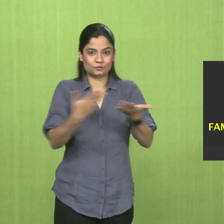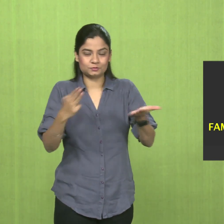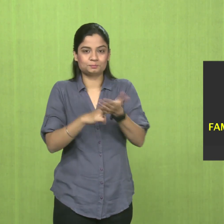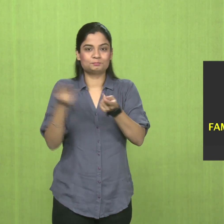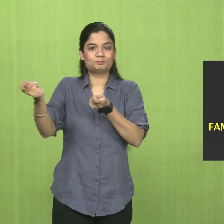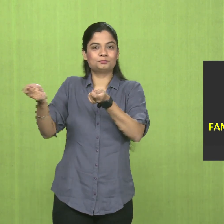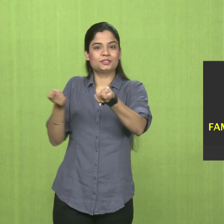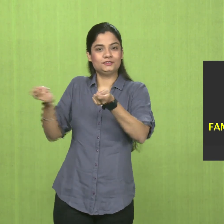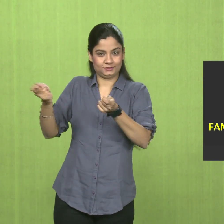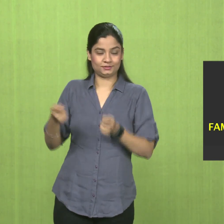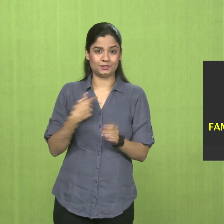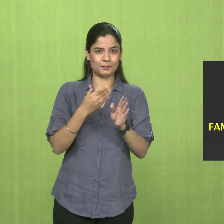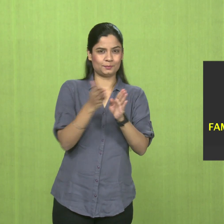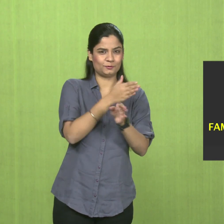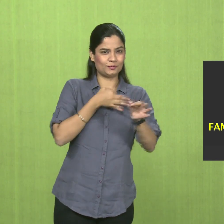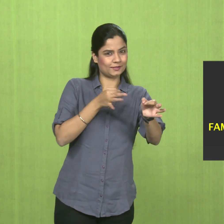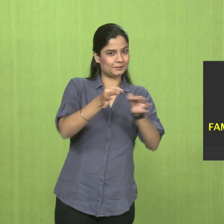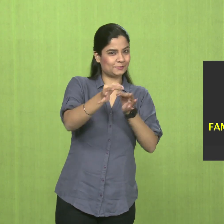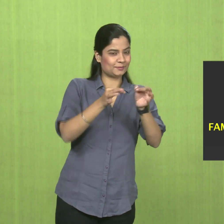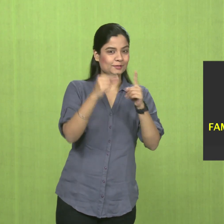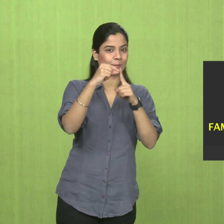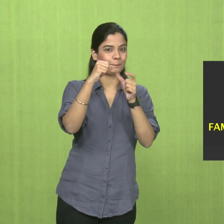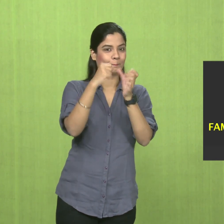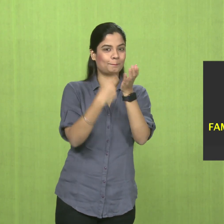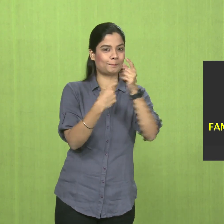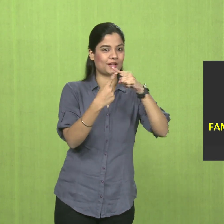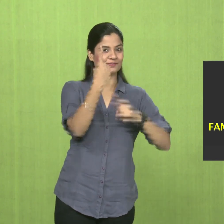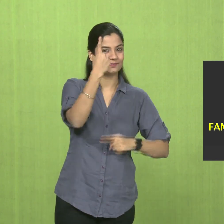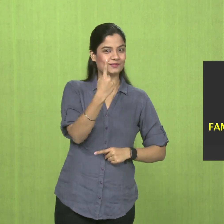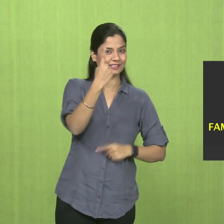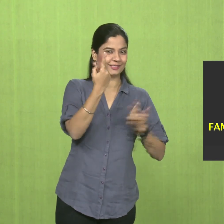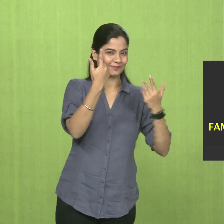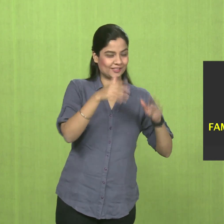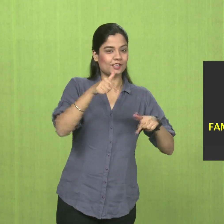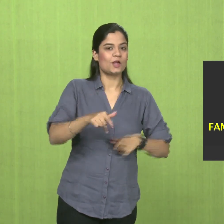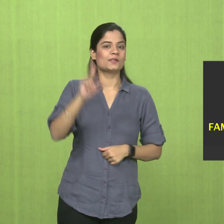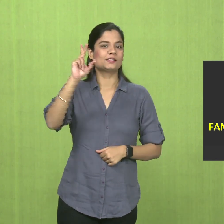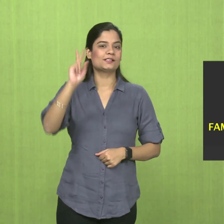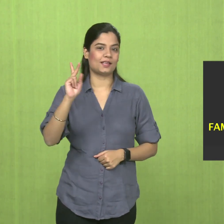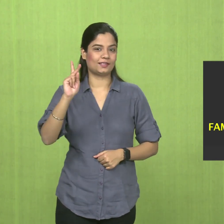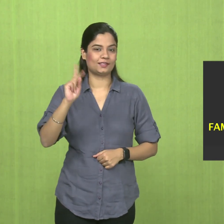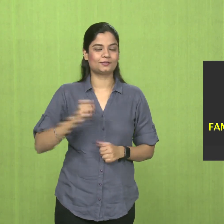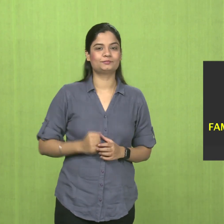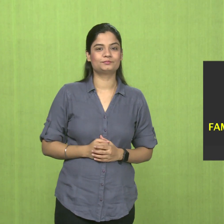Family Resource Management. You all have learned from part 1. Now this is part